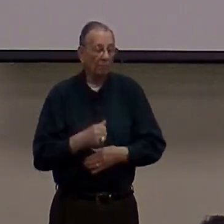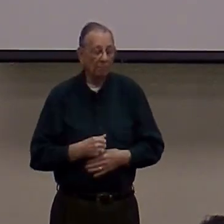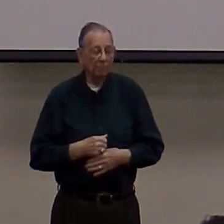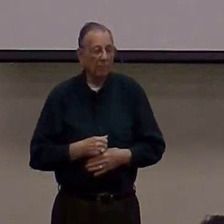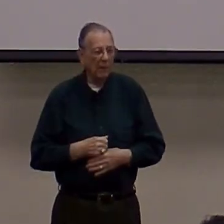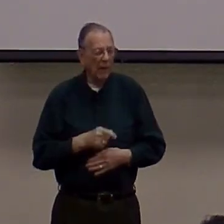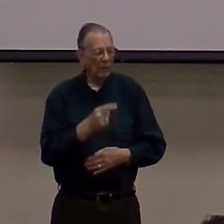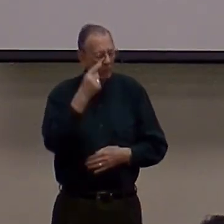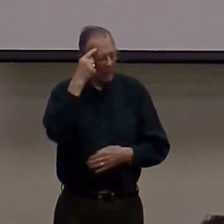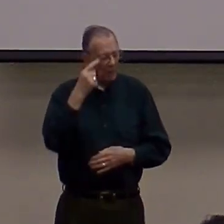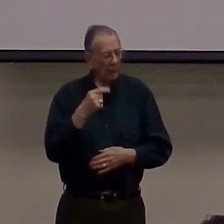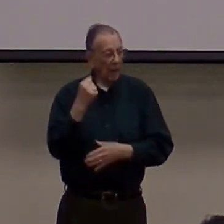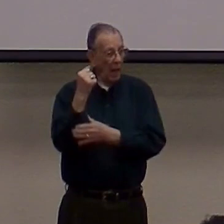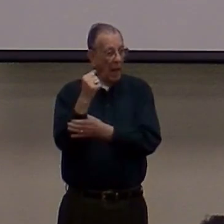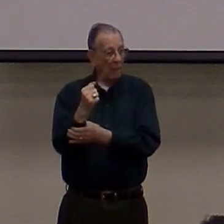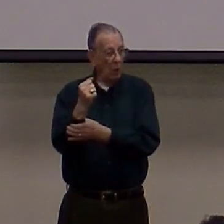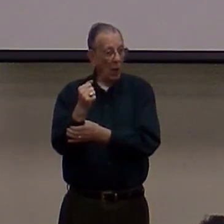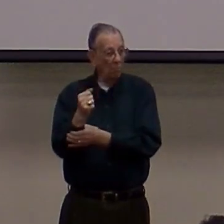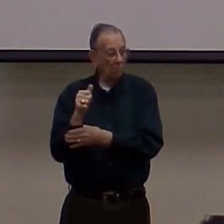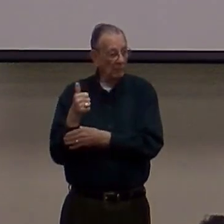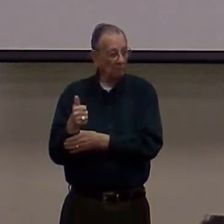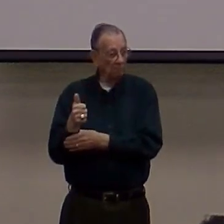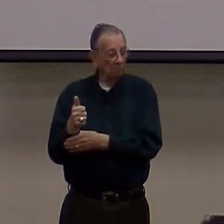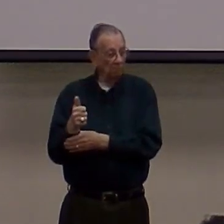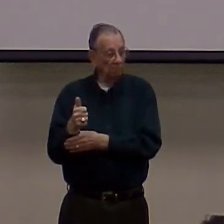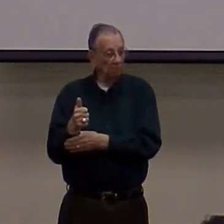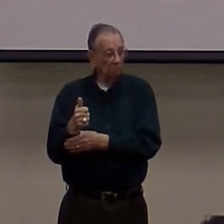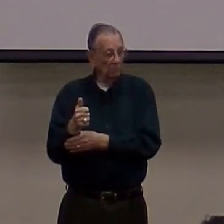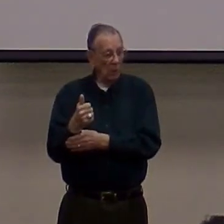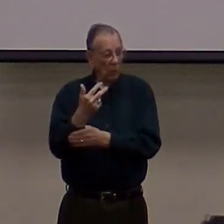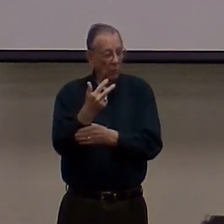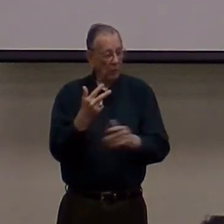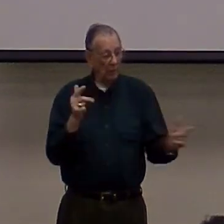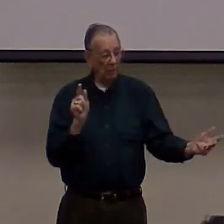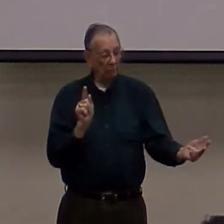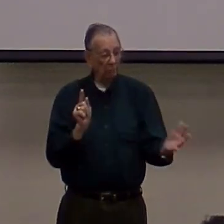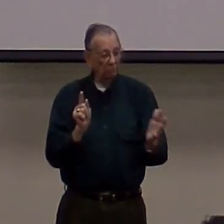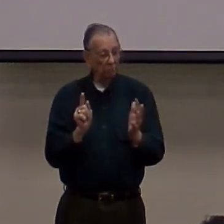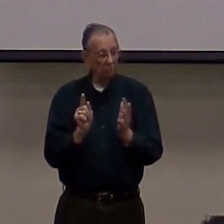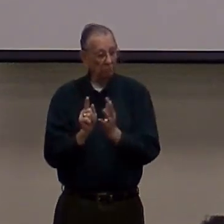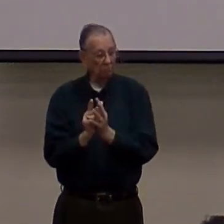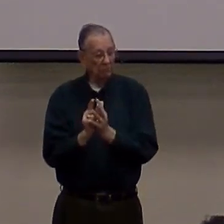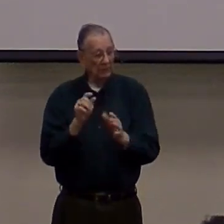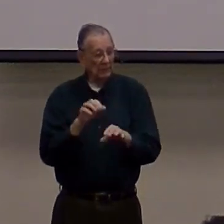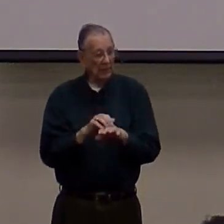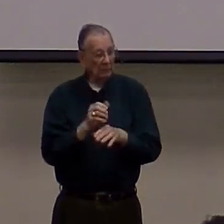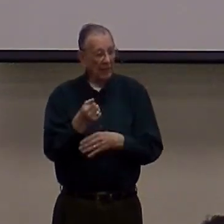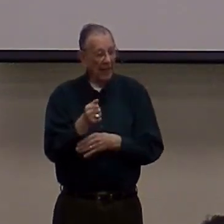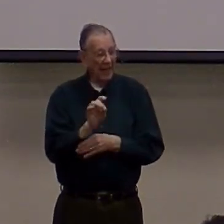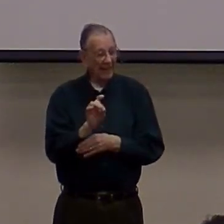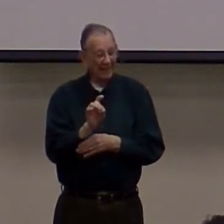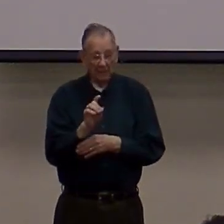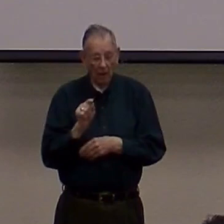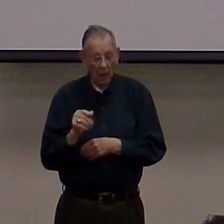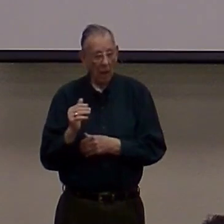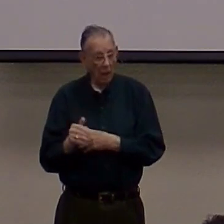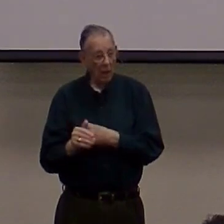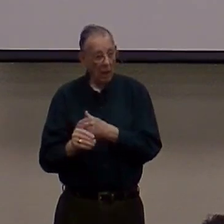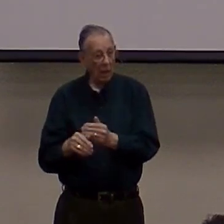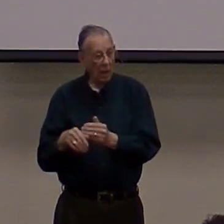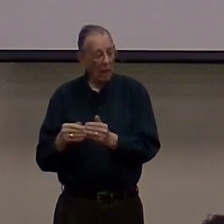think about it, Abraham, the three come to him in Genesis chapter 18, and it has been